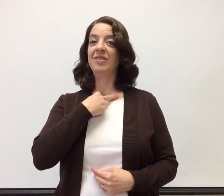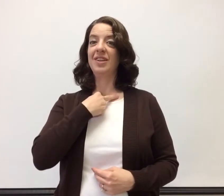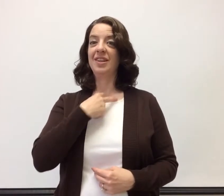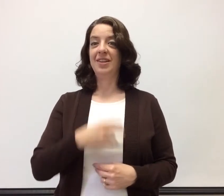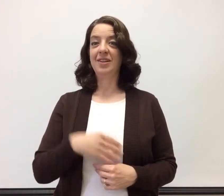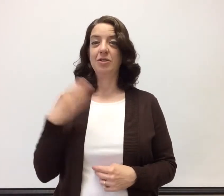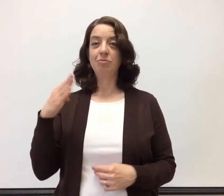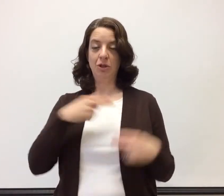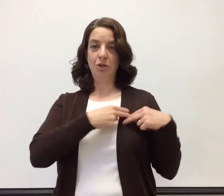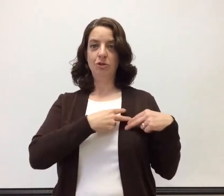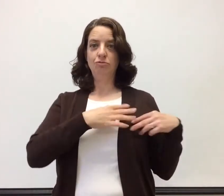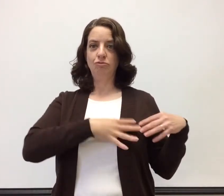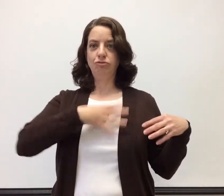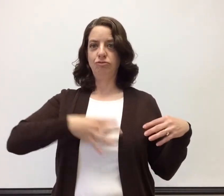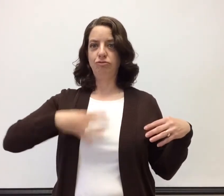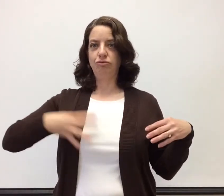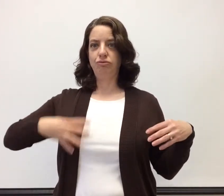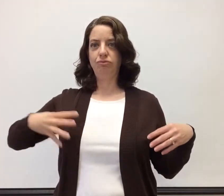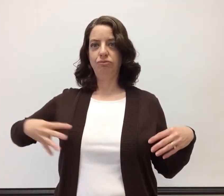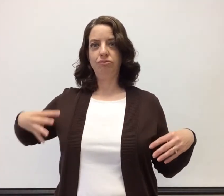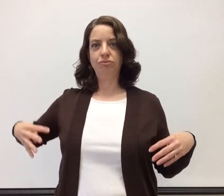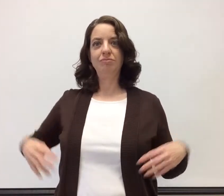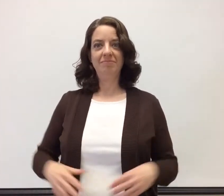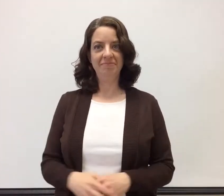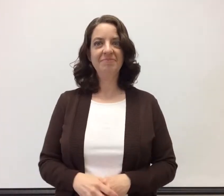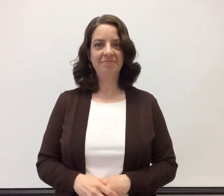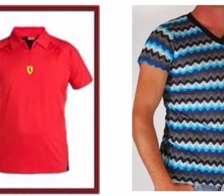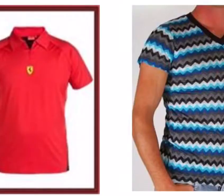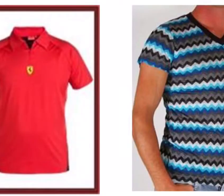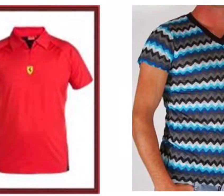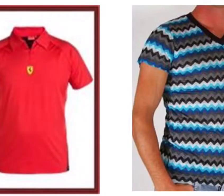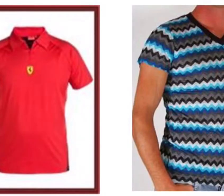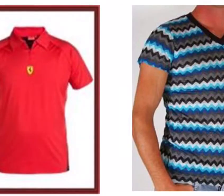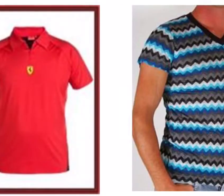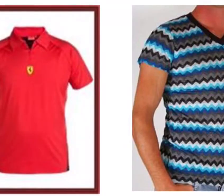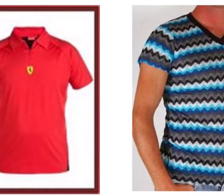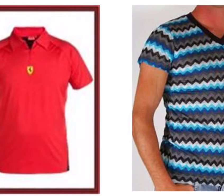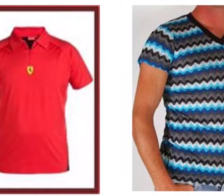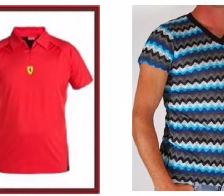So this one is a V-neck with blue chevrons on it. Here's how it looks.